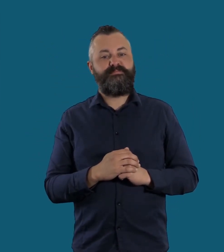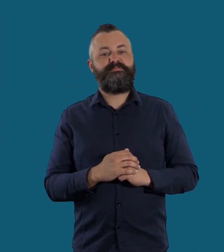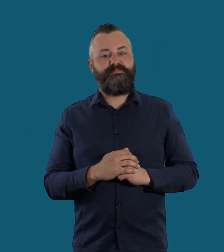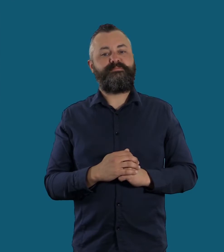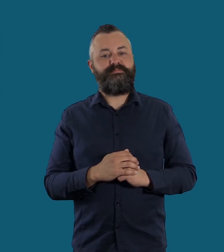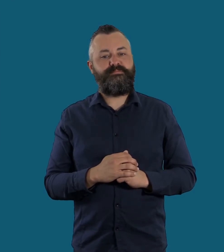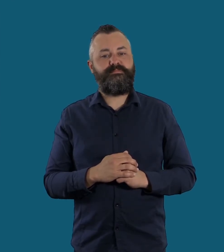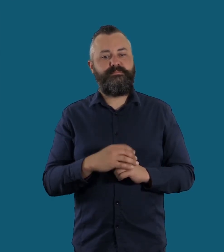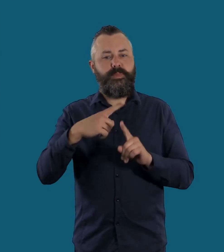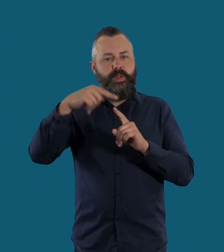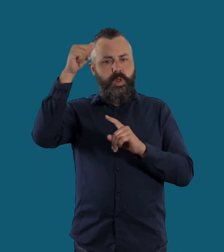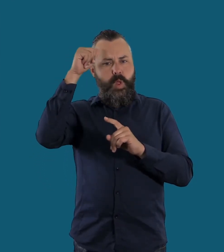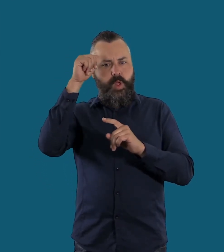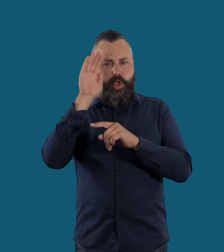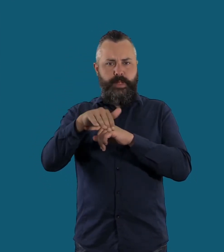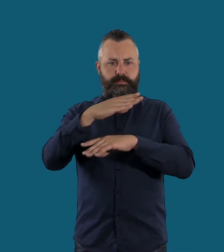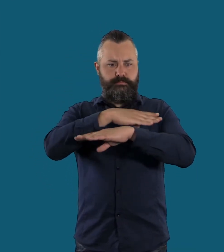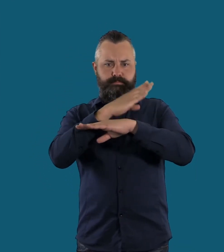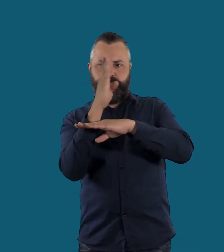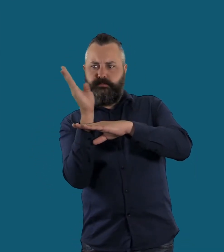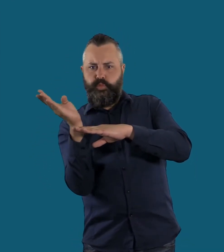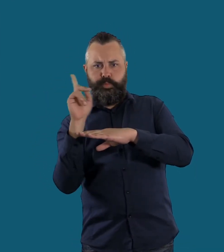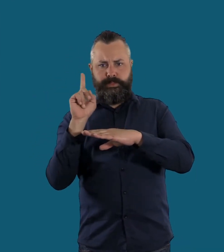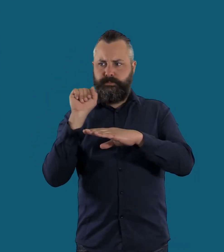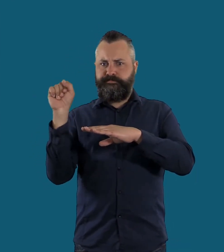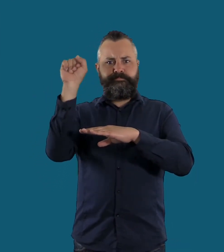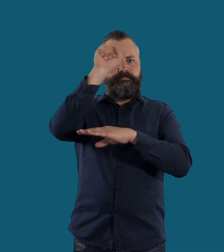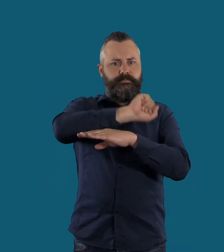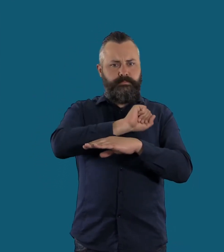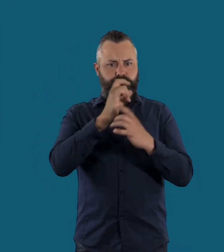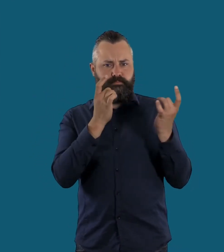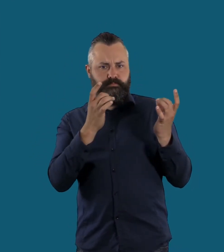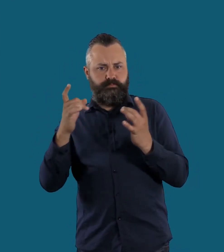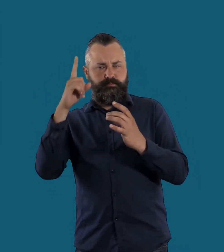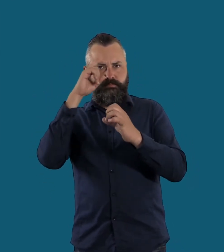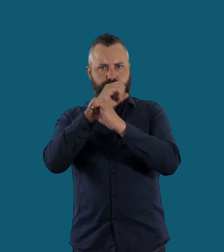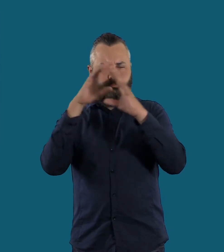lightning. Bushfire weather conditions exist, so know your area's fire danger ratings.